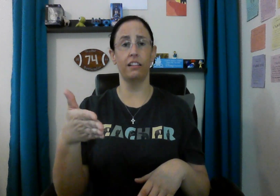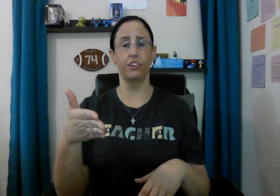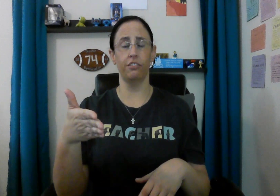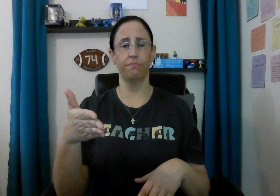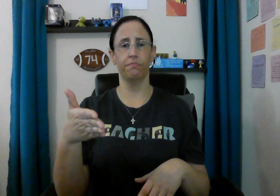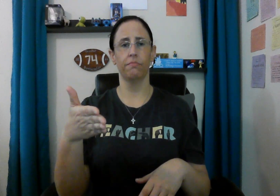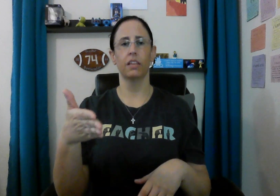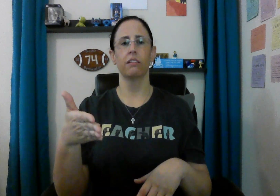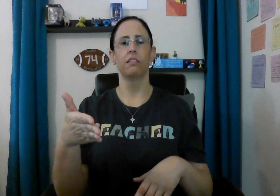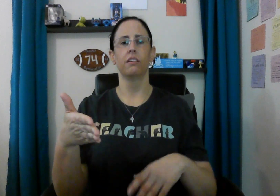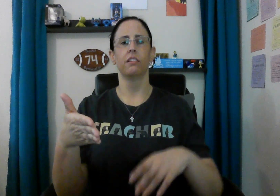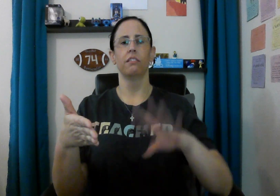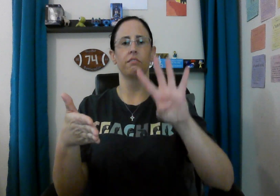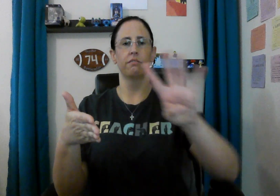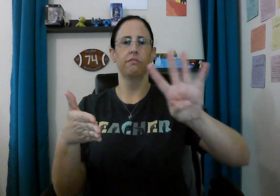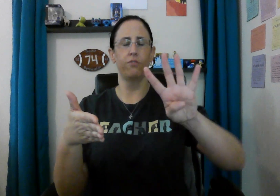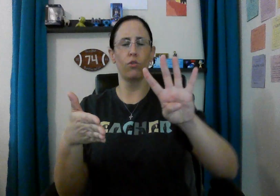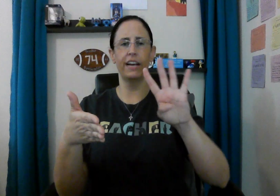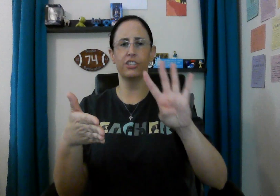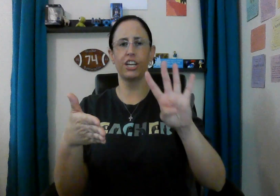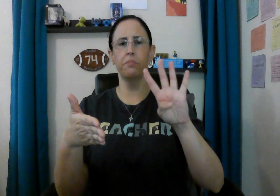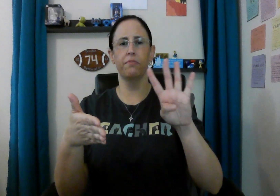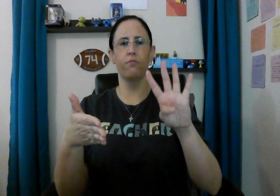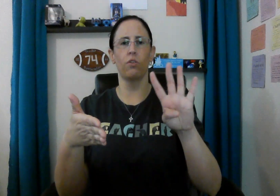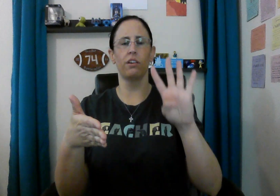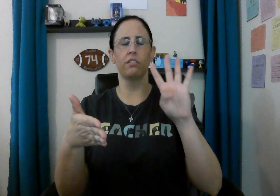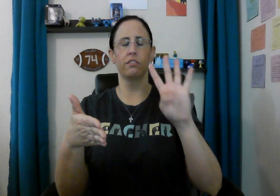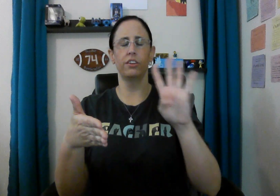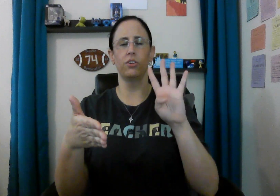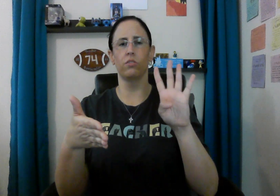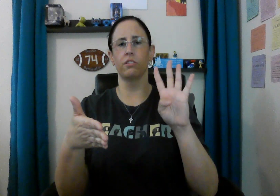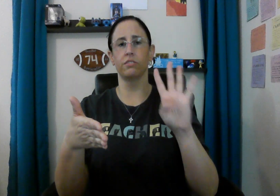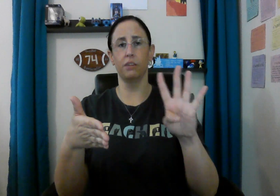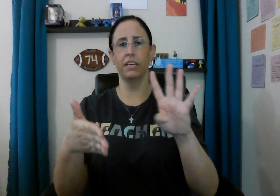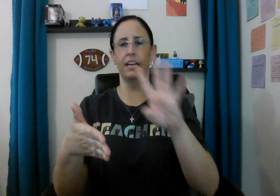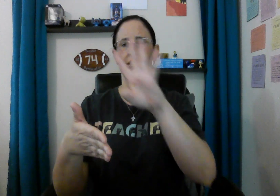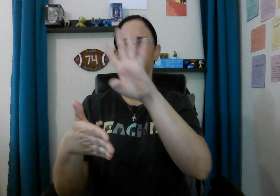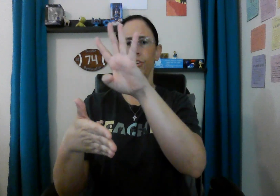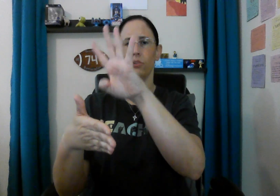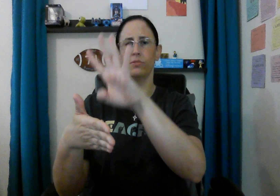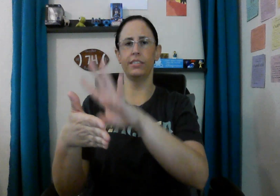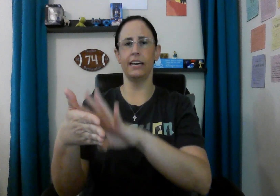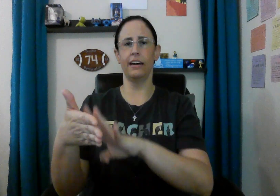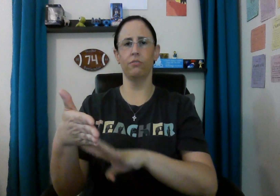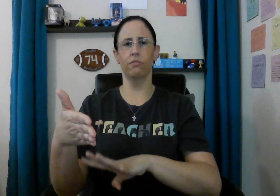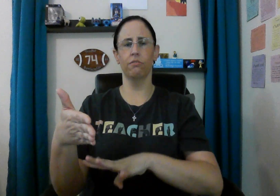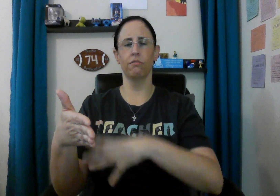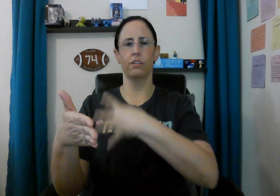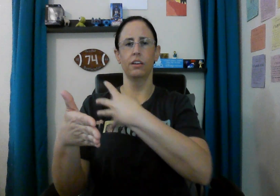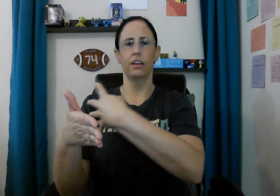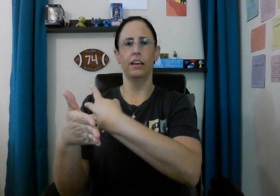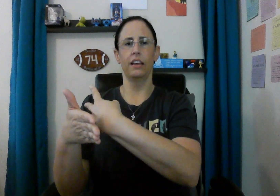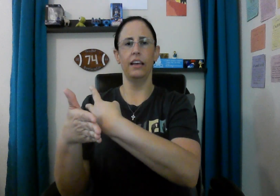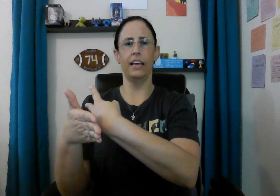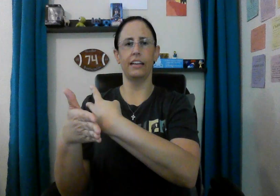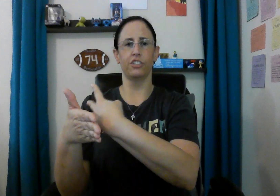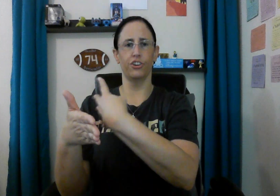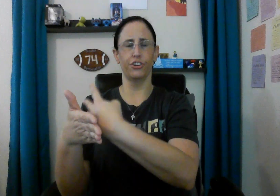calendar. 4 hand shape for your dominant hand. You go down and turn your